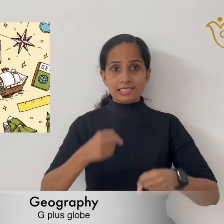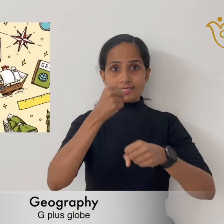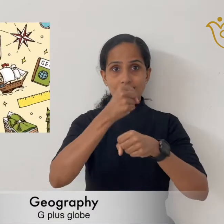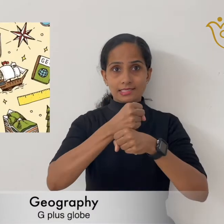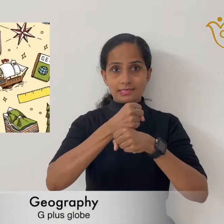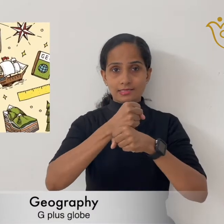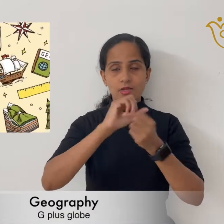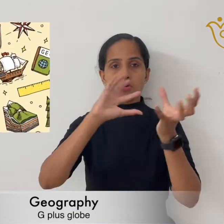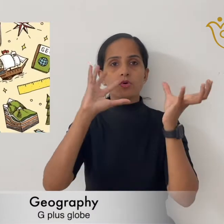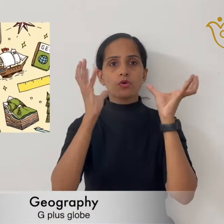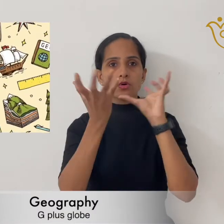geography,